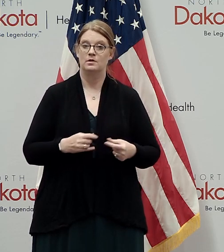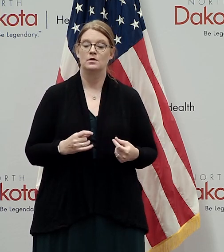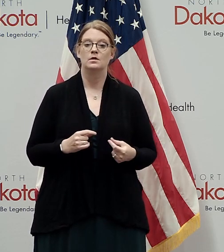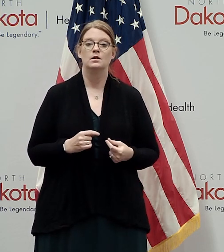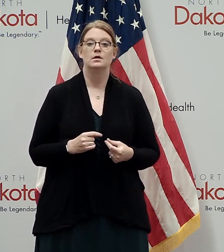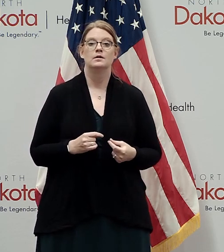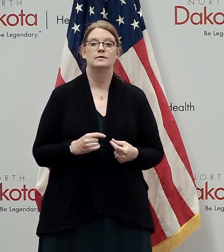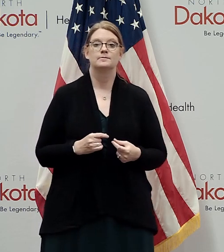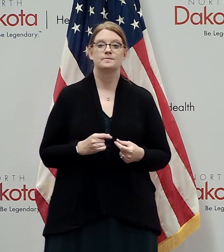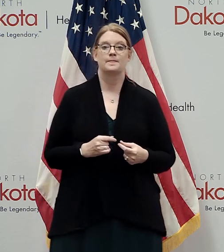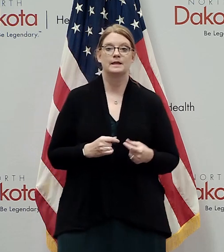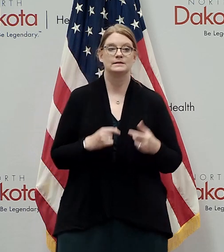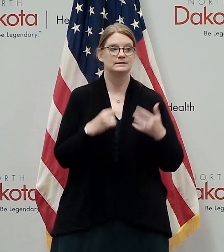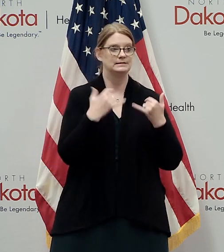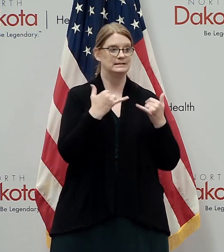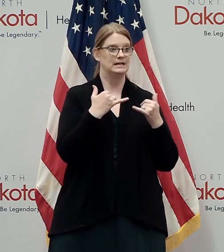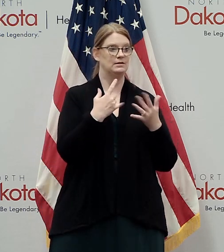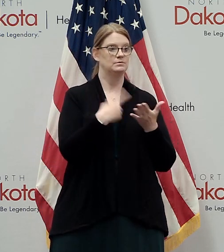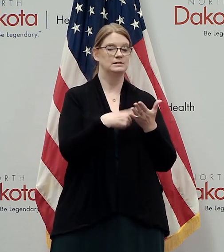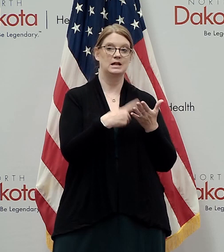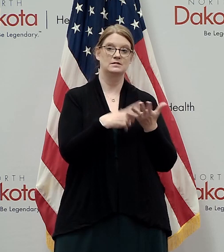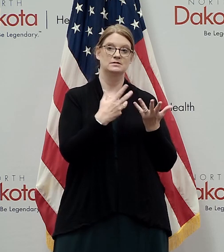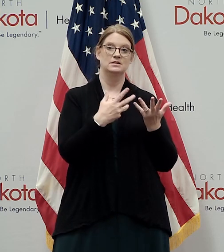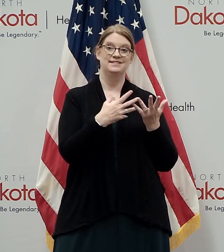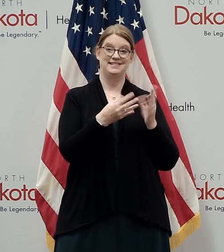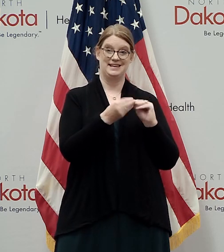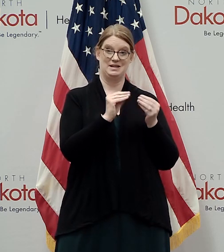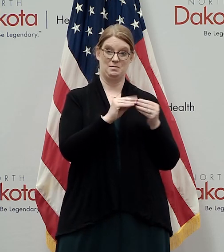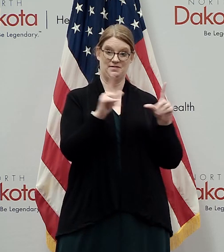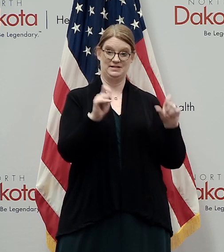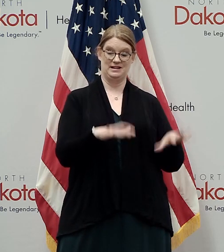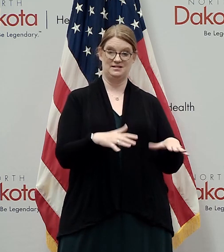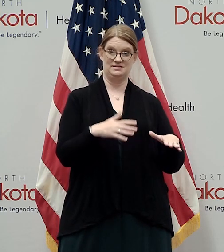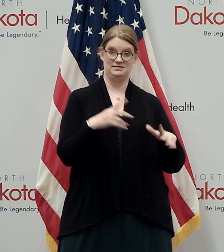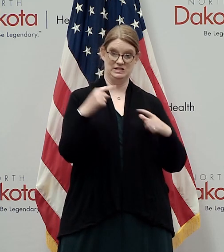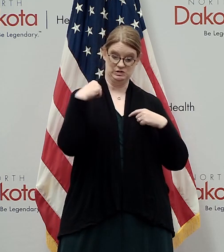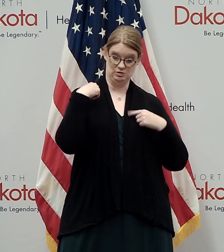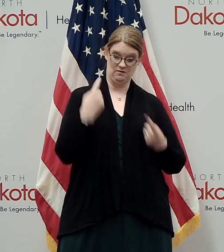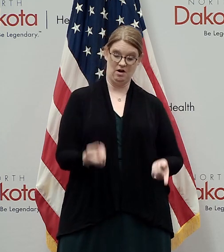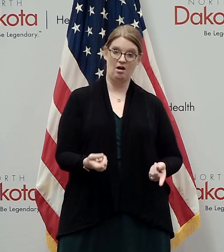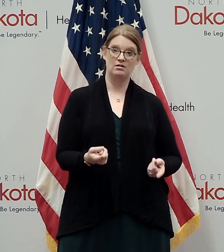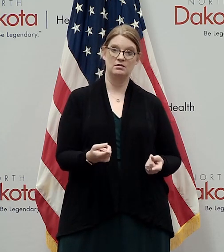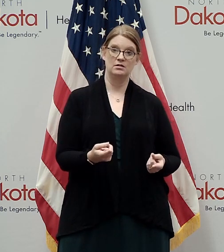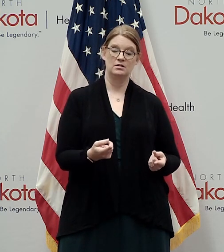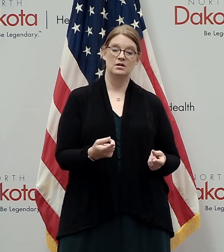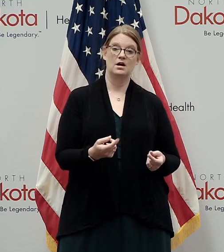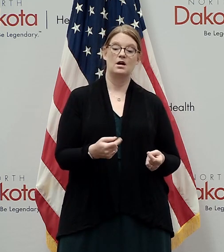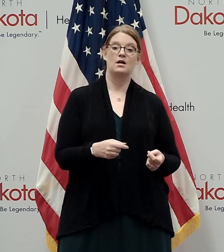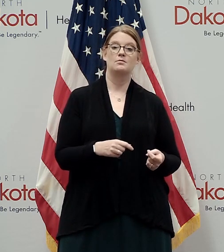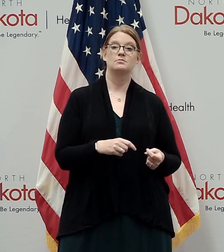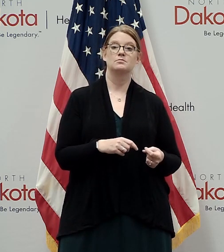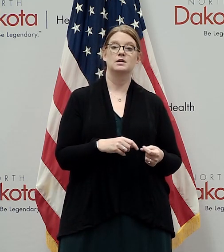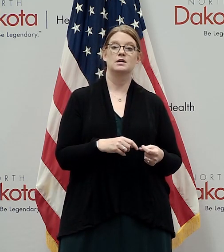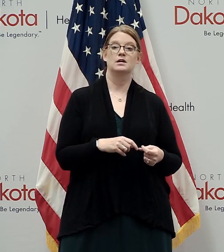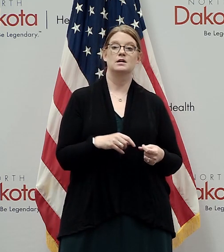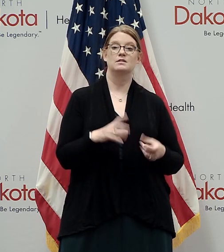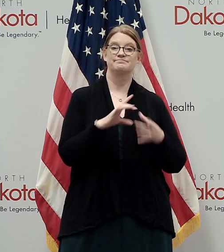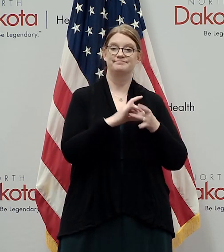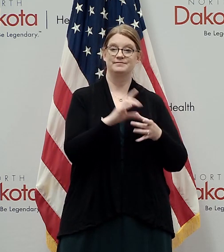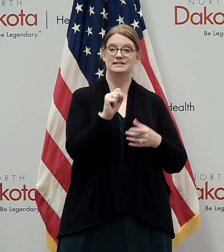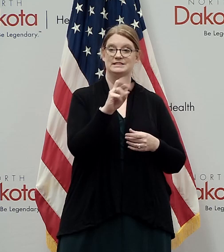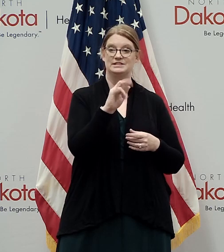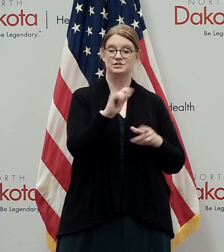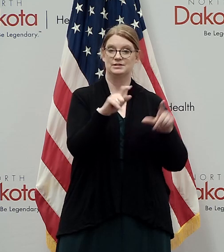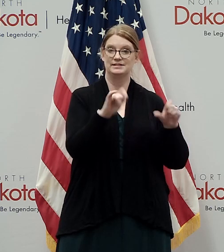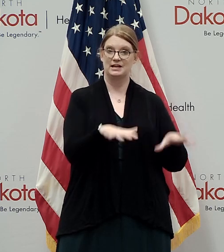We talked, today about the number of tests we've done during the entire pandemic at the beginning of this thing, and then what the serial tests. If we had to